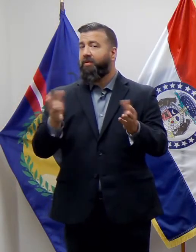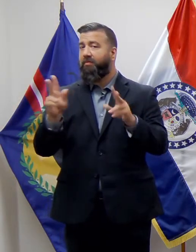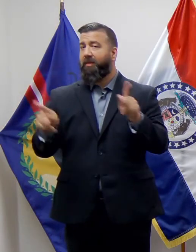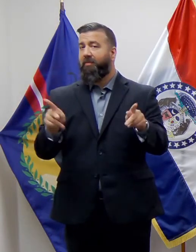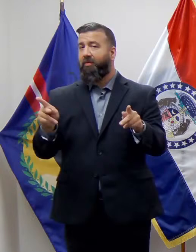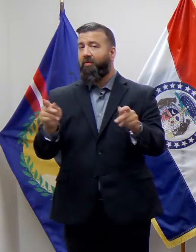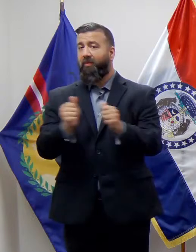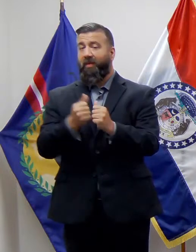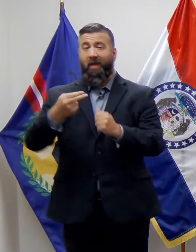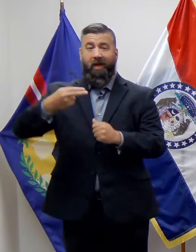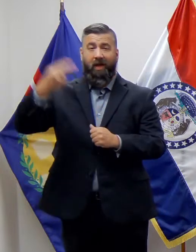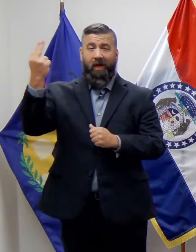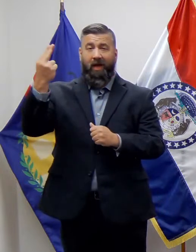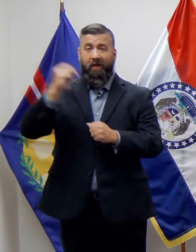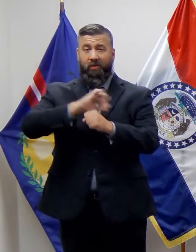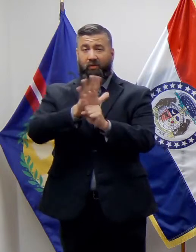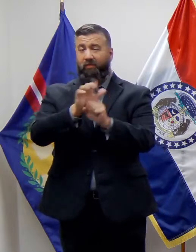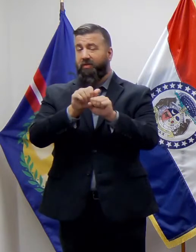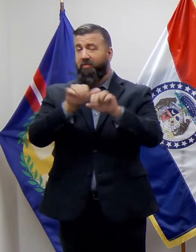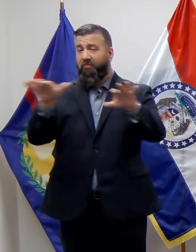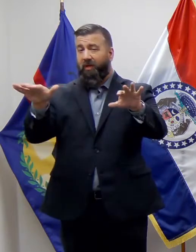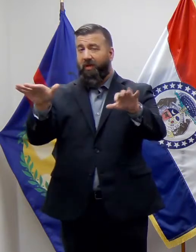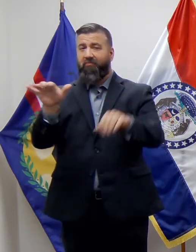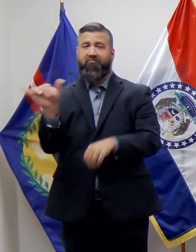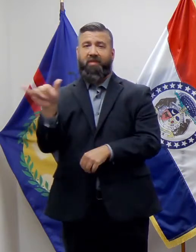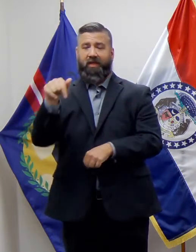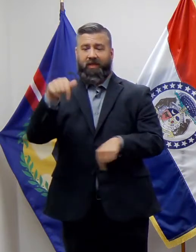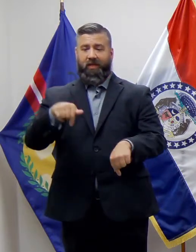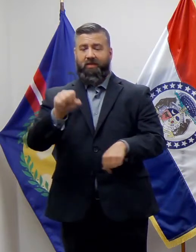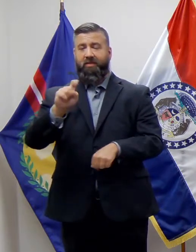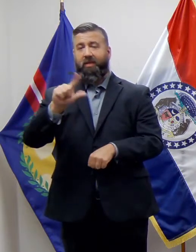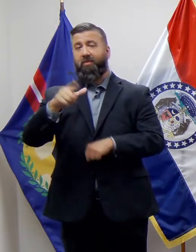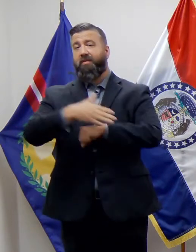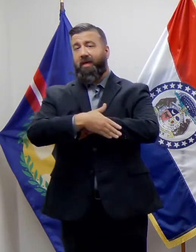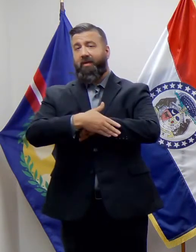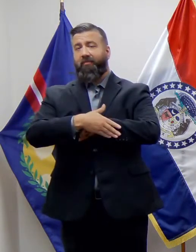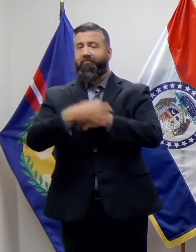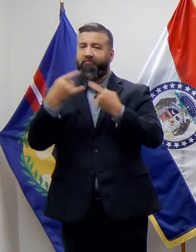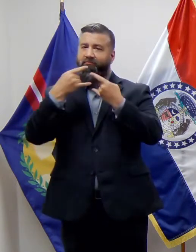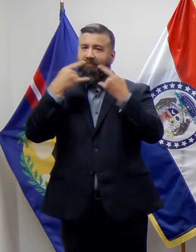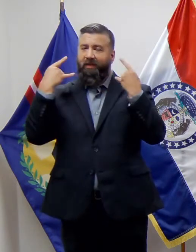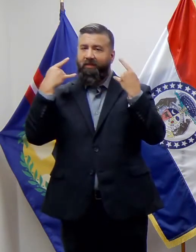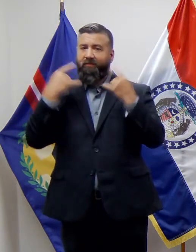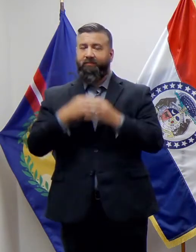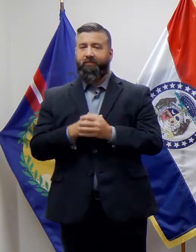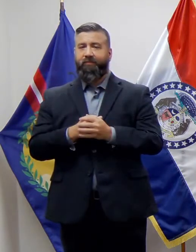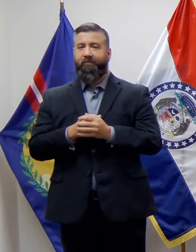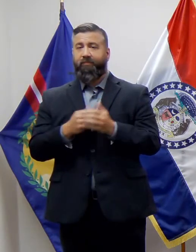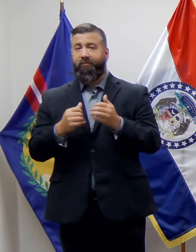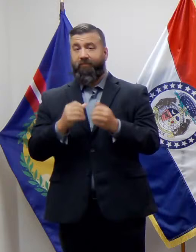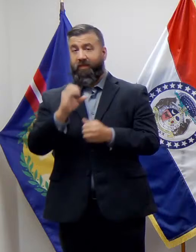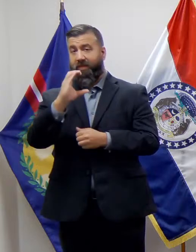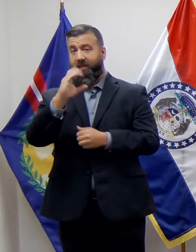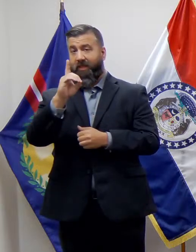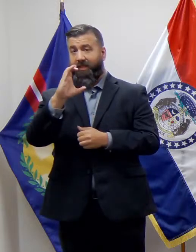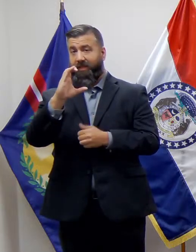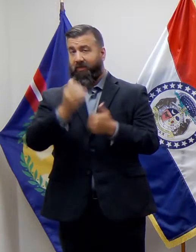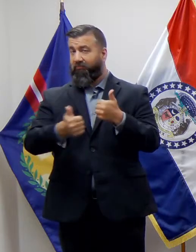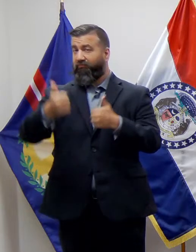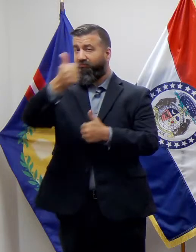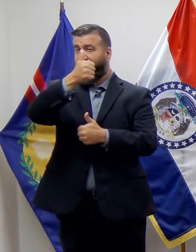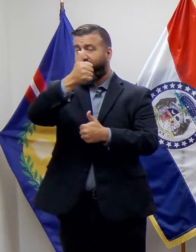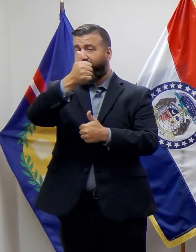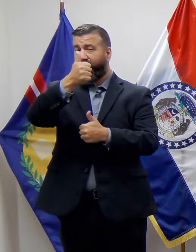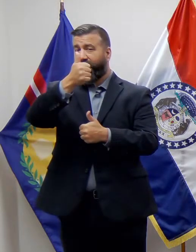high COVID-19 transmission, like here in St. Louis County, to wear masks. The head of the CDC, in making her remarks